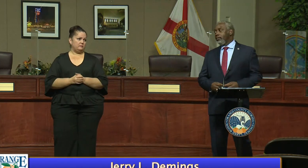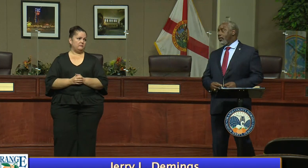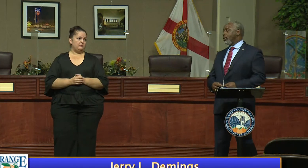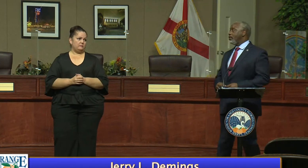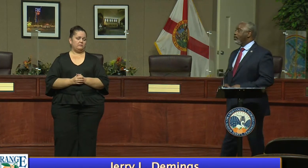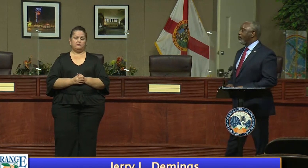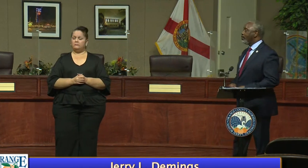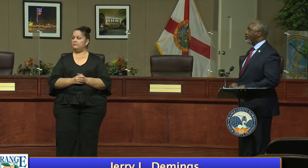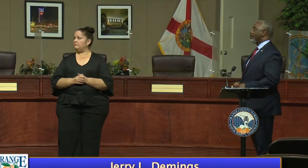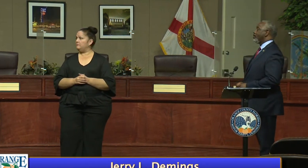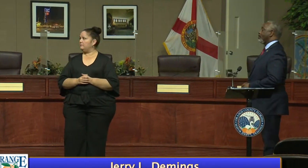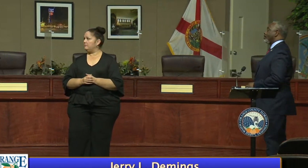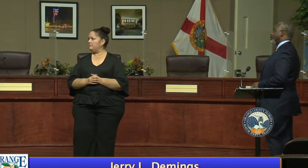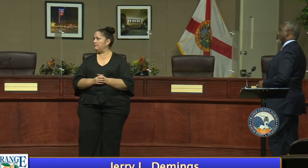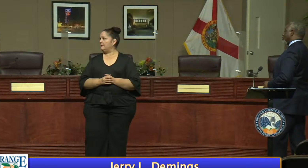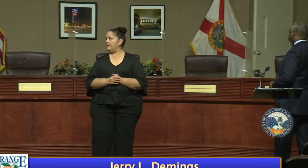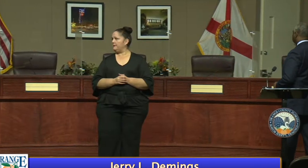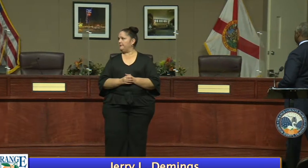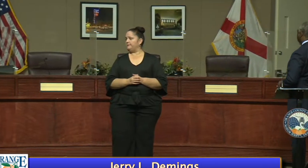Mayor?